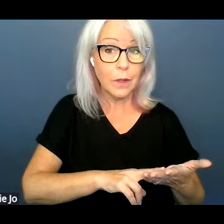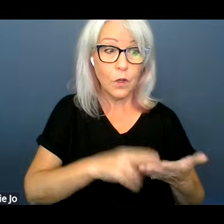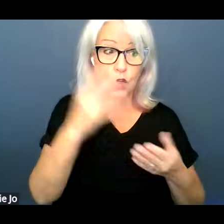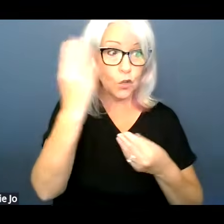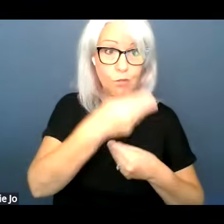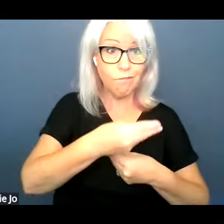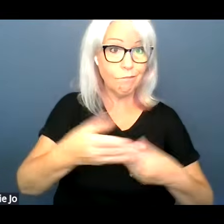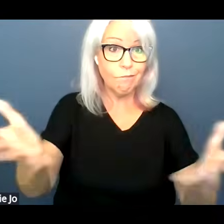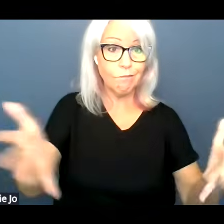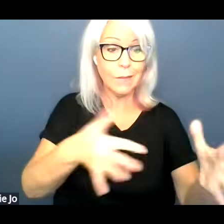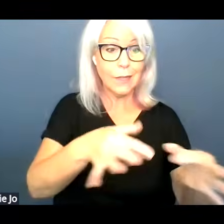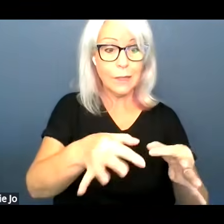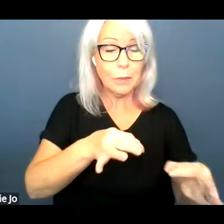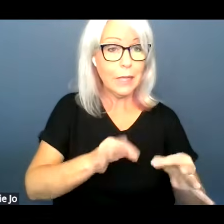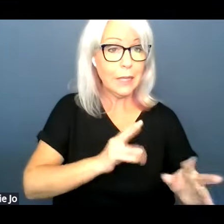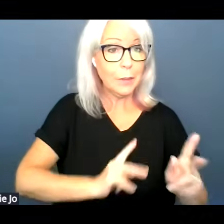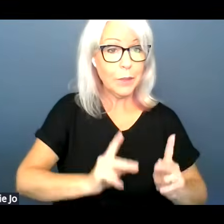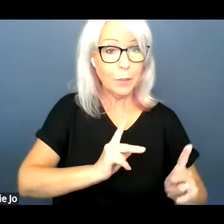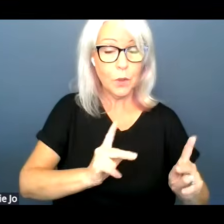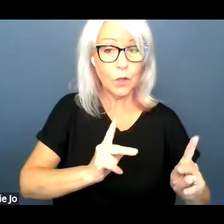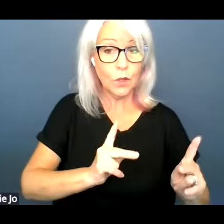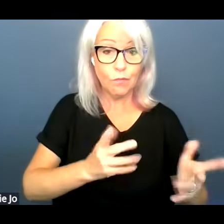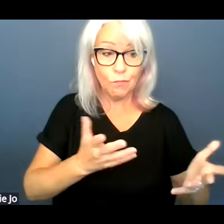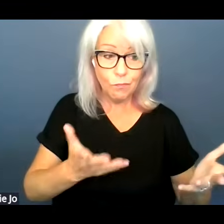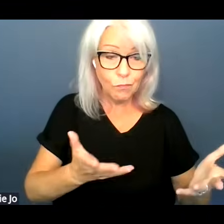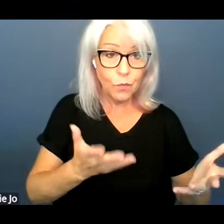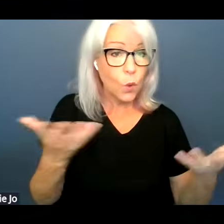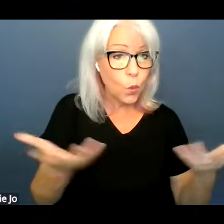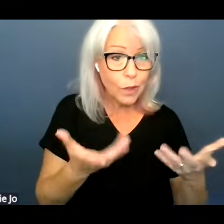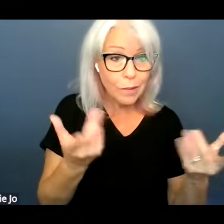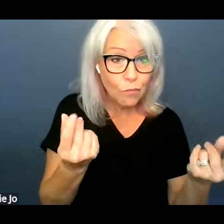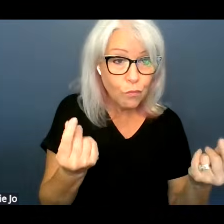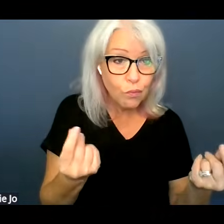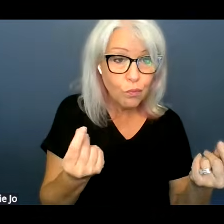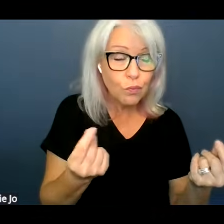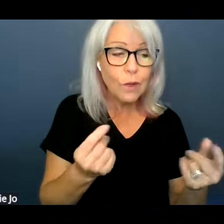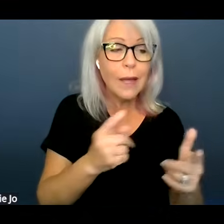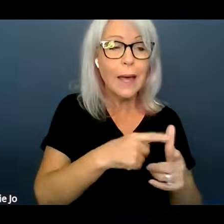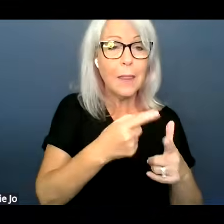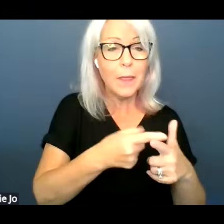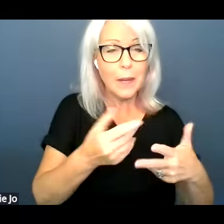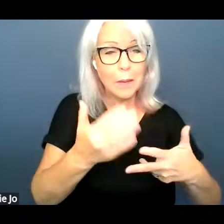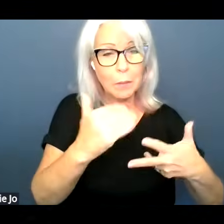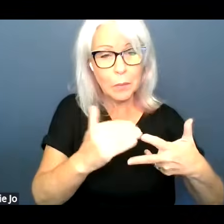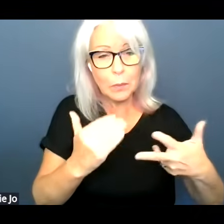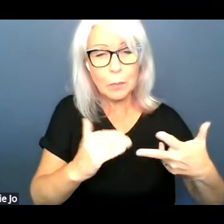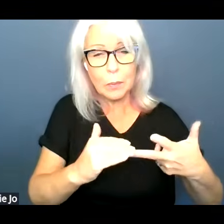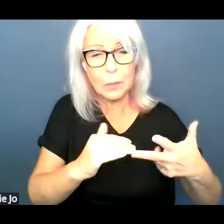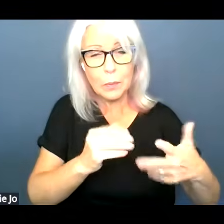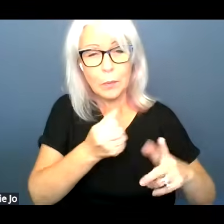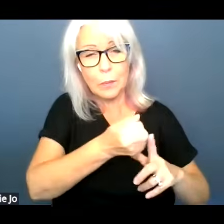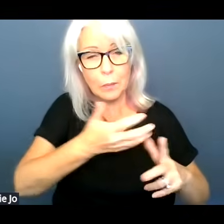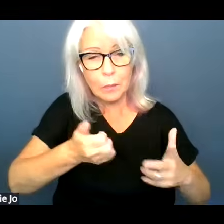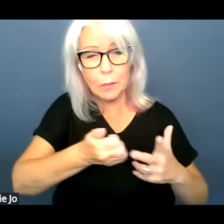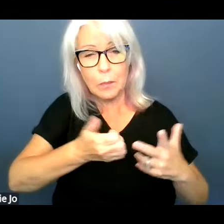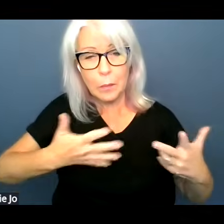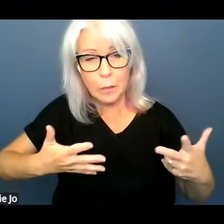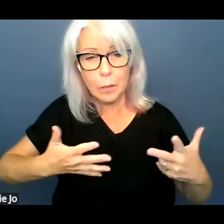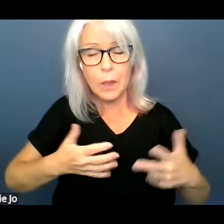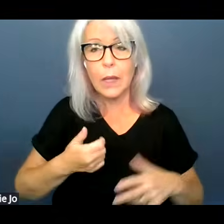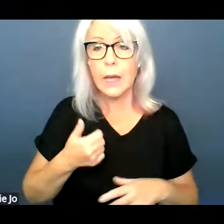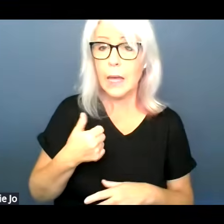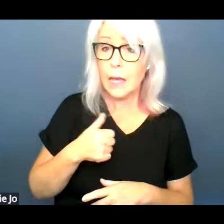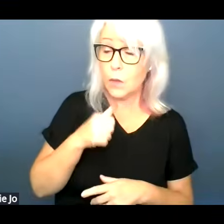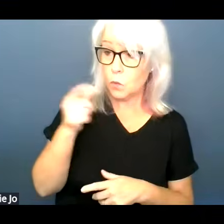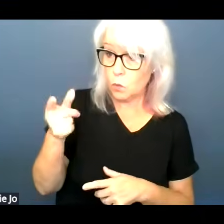right up front, what are we doing here? And then you're getting down to the nitty gritty. However, having said that, I think we don't have any more questions